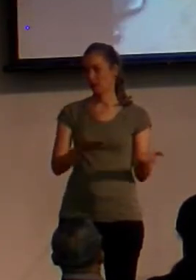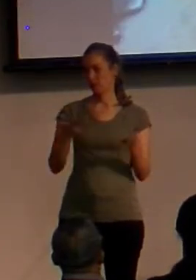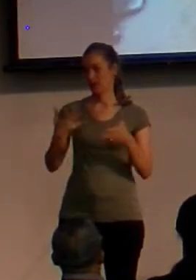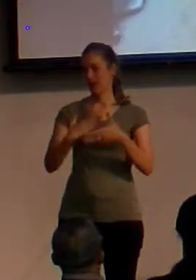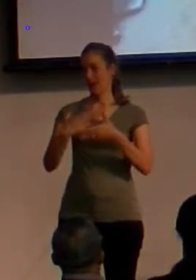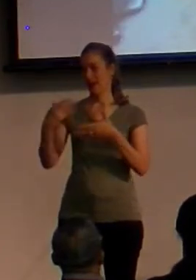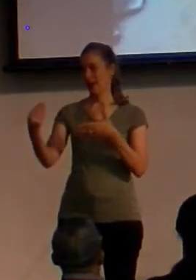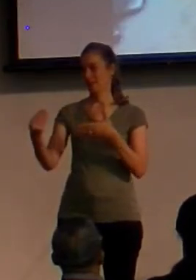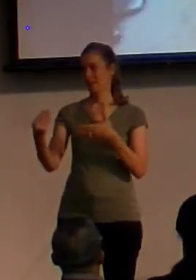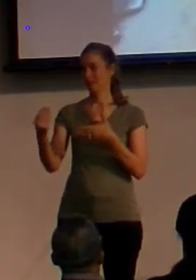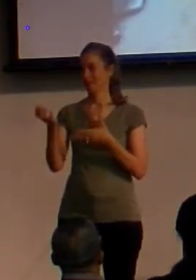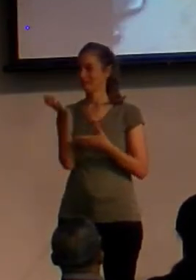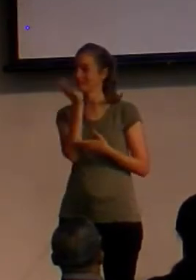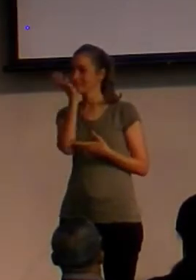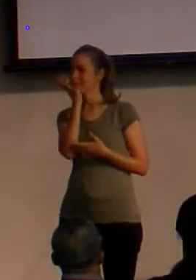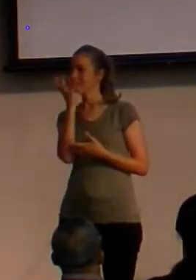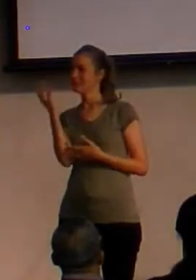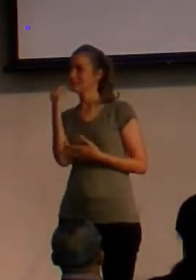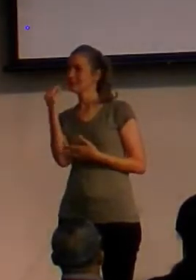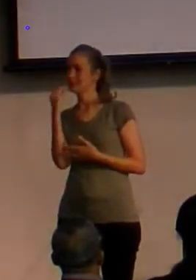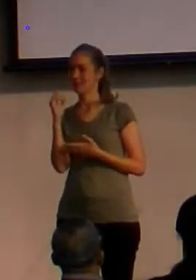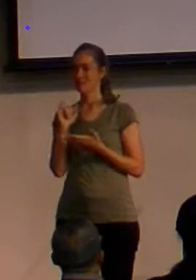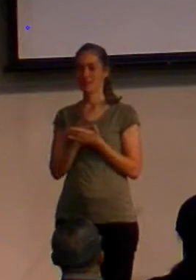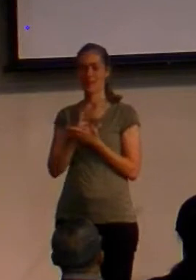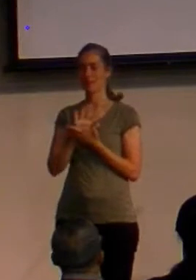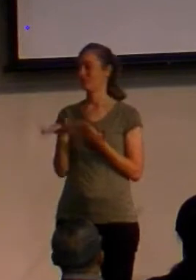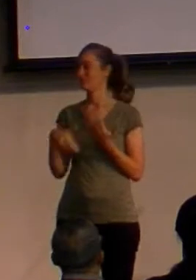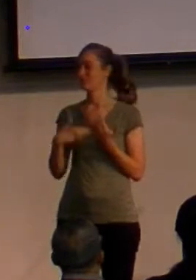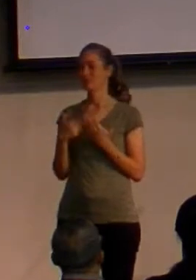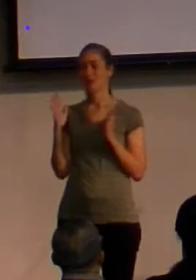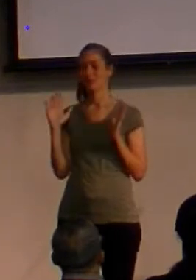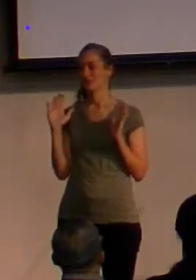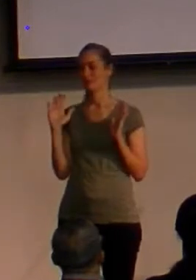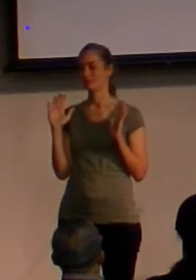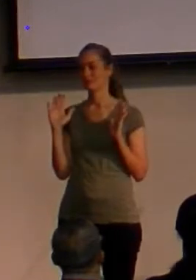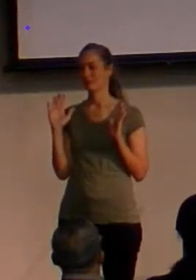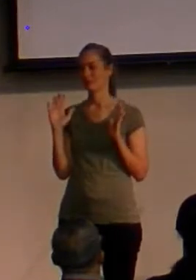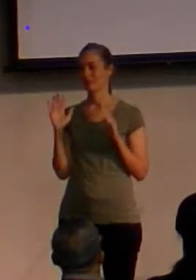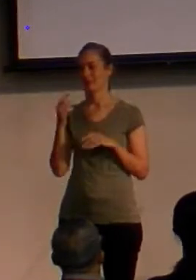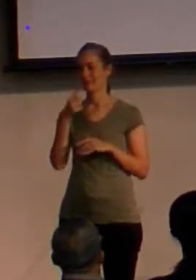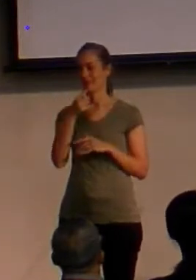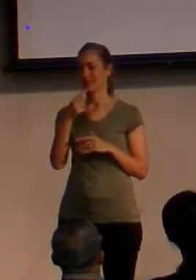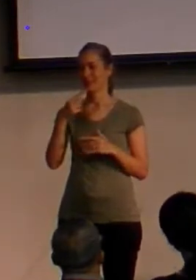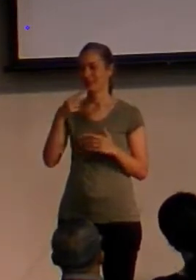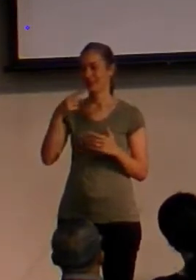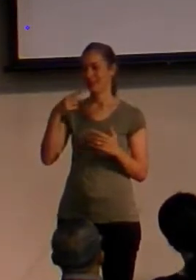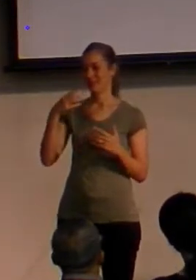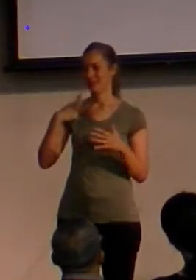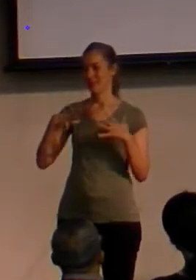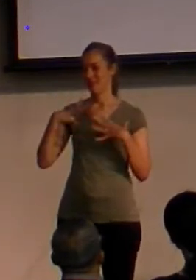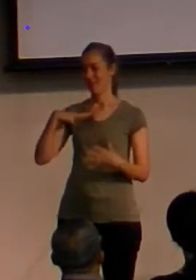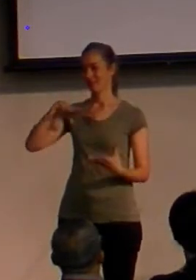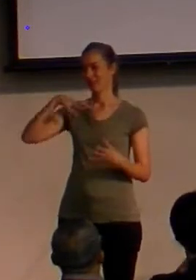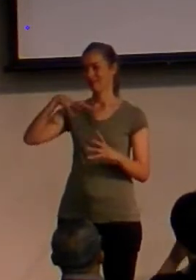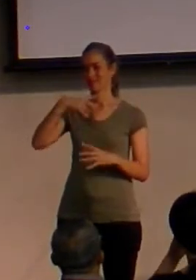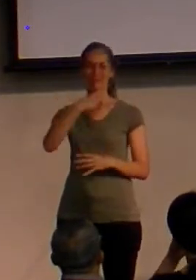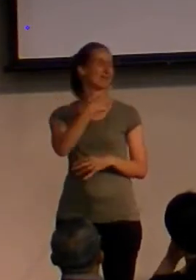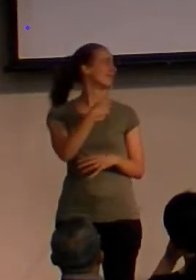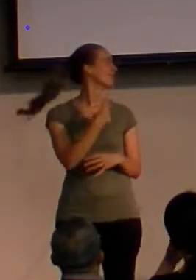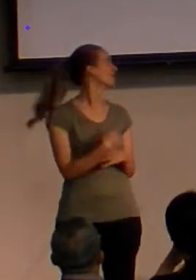the day, and that was it. There's the laundromat, and the baptistry, I suppose.